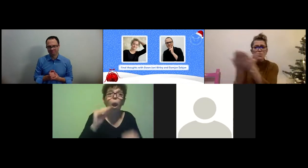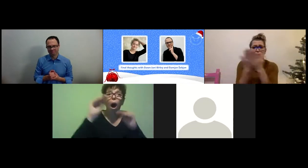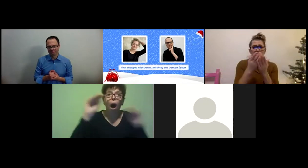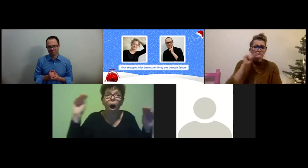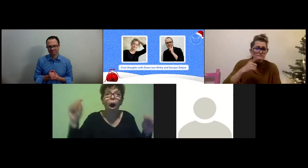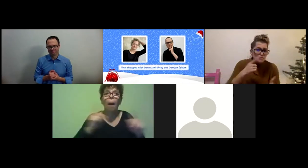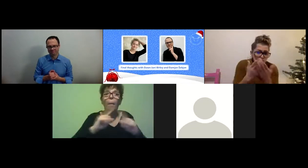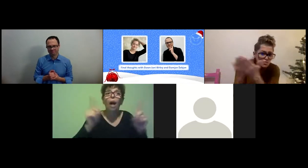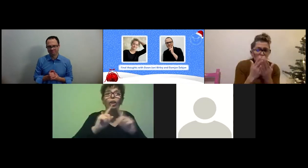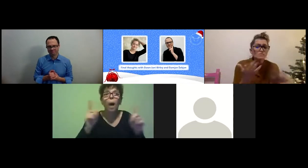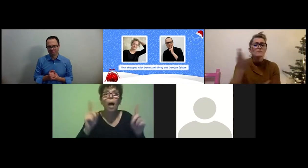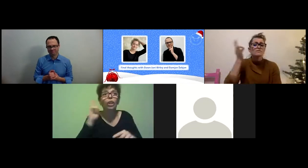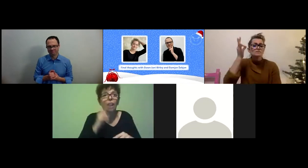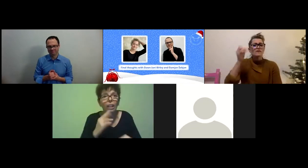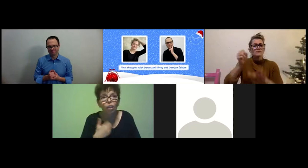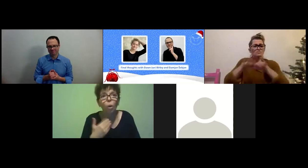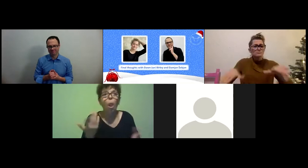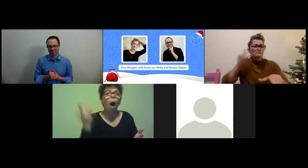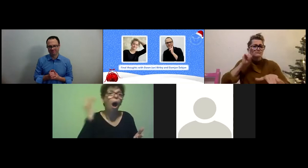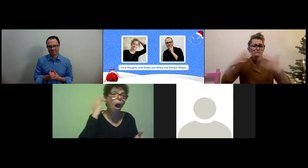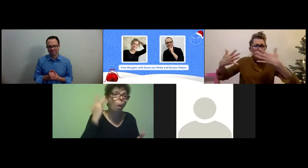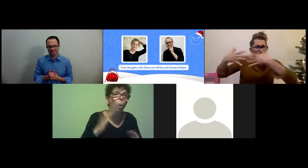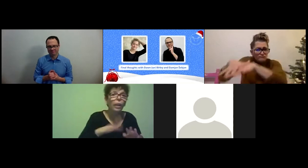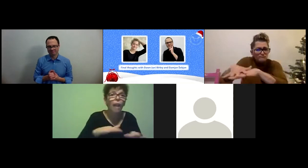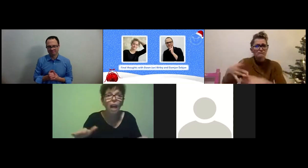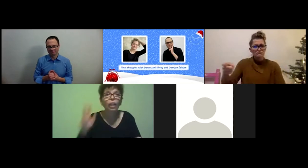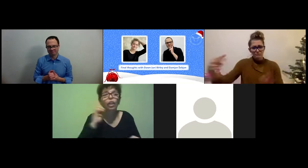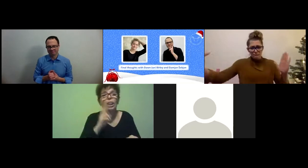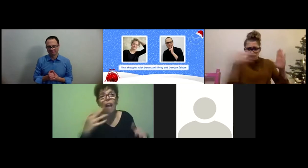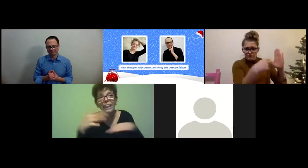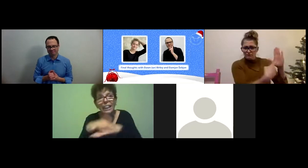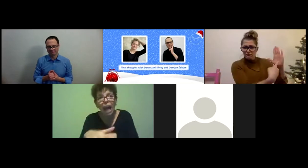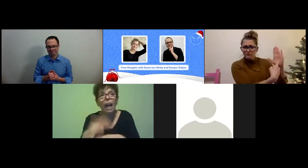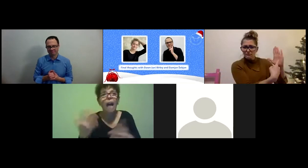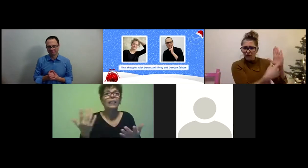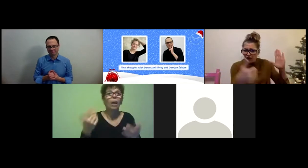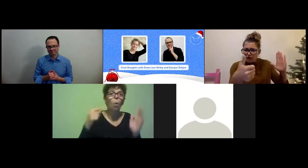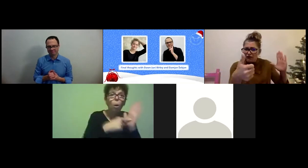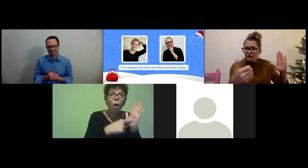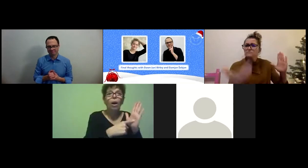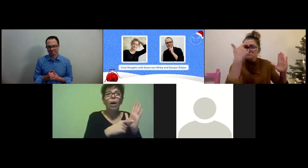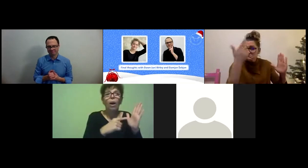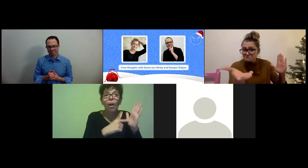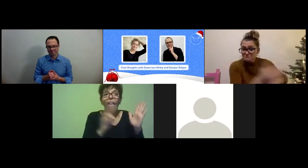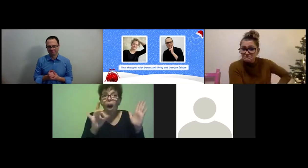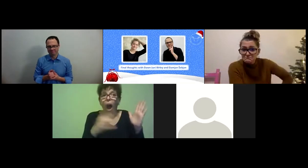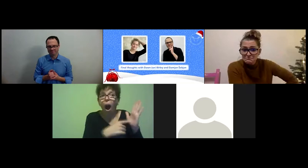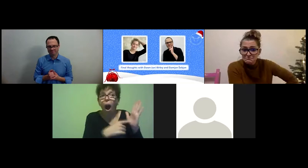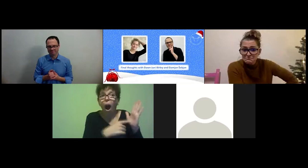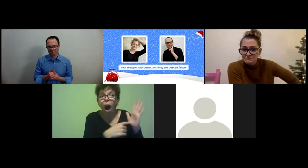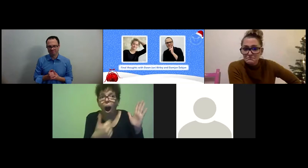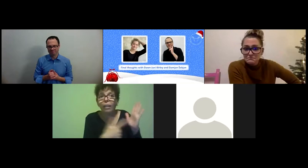schools, to deaf schools, to hearing schools or mainstream schools. We can use this